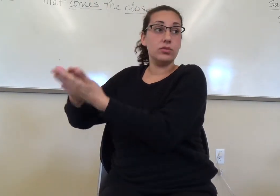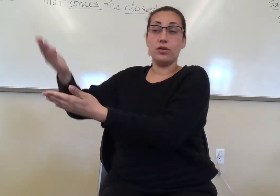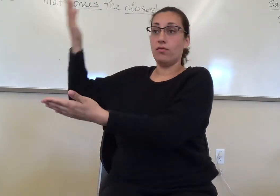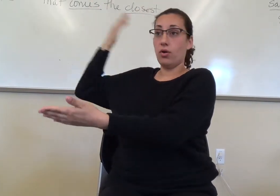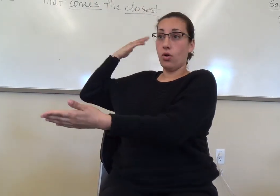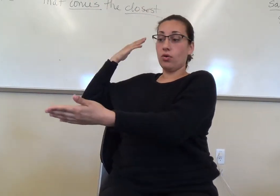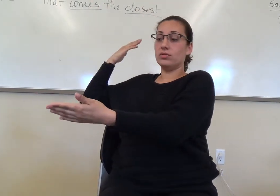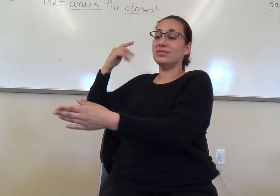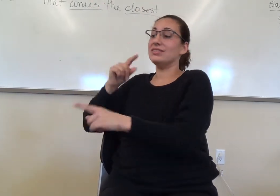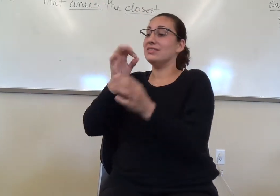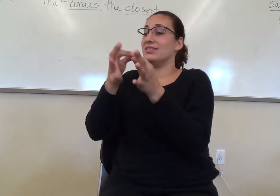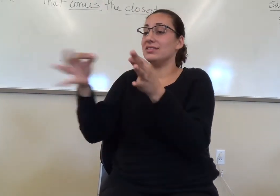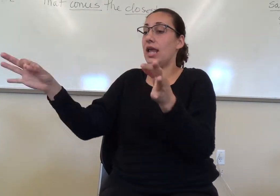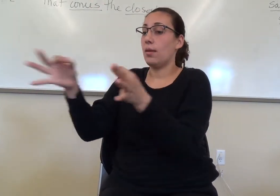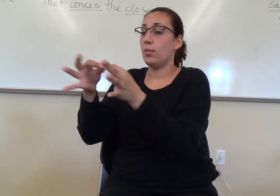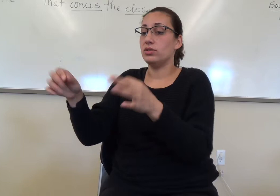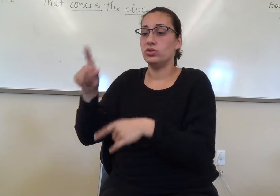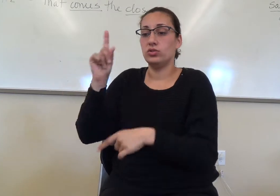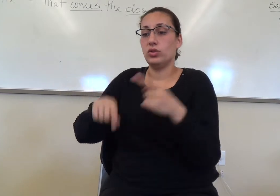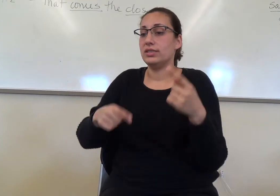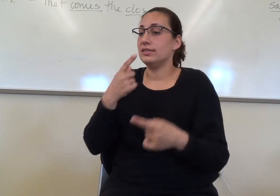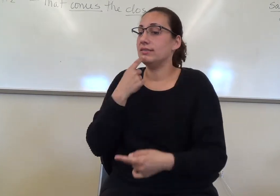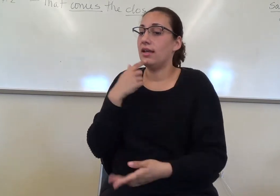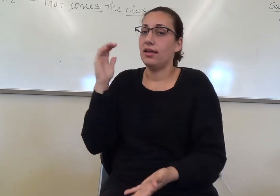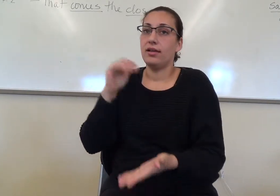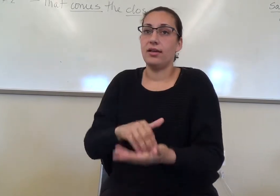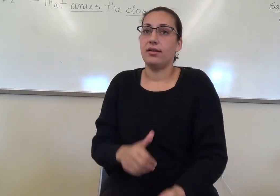could not repeat, okay?